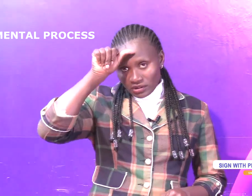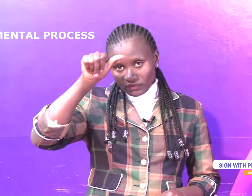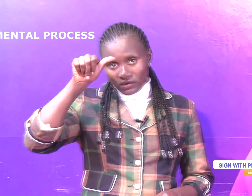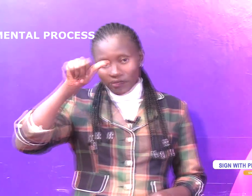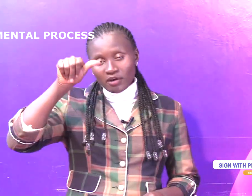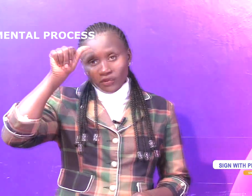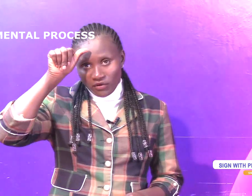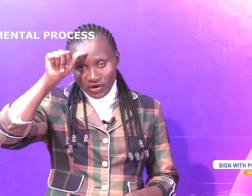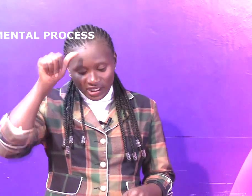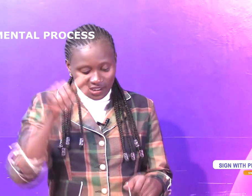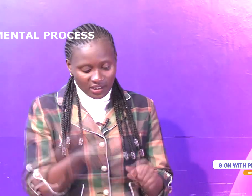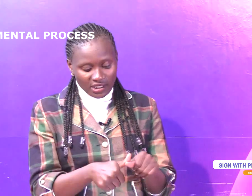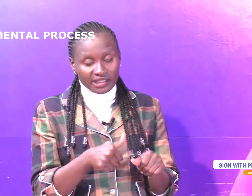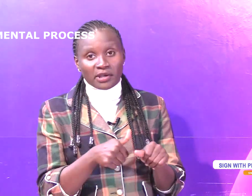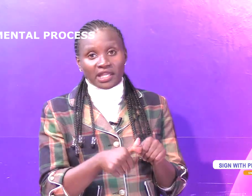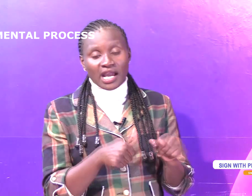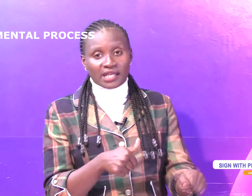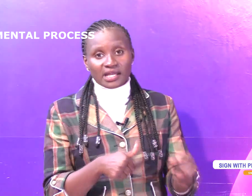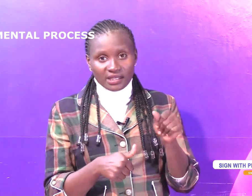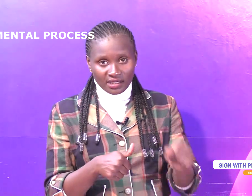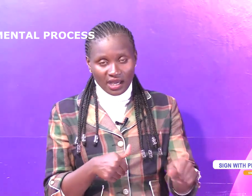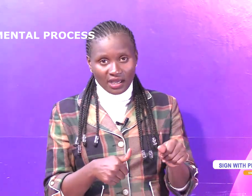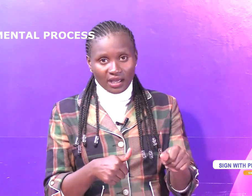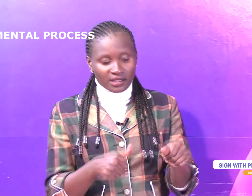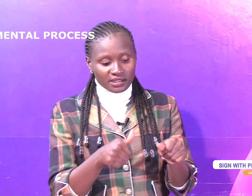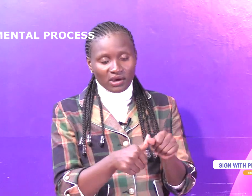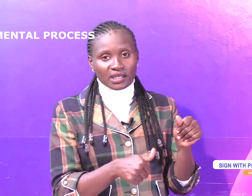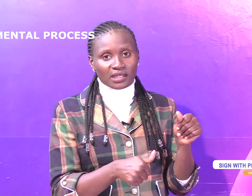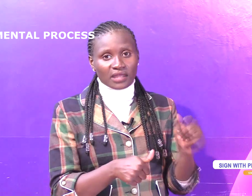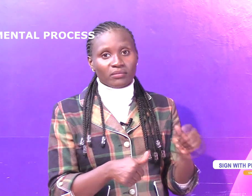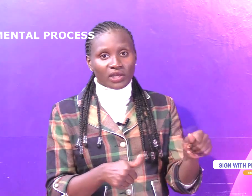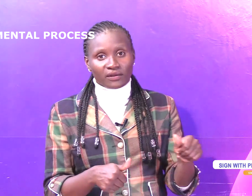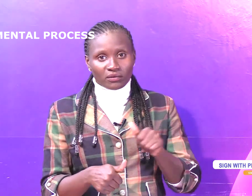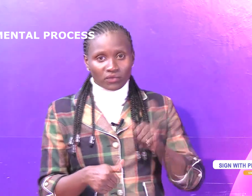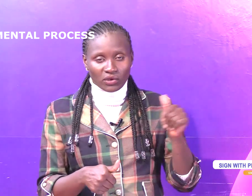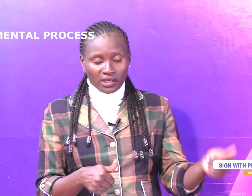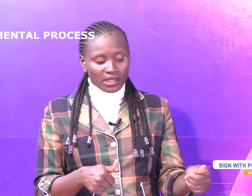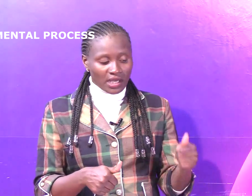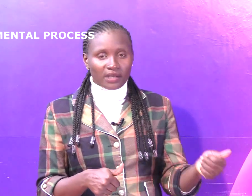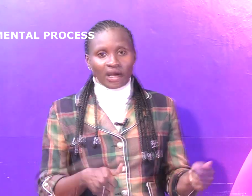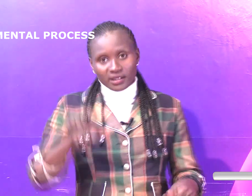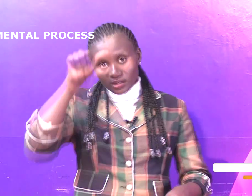Coming from your forehead, and then tapping the other, this one, the thumbnail from your other hand. So